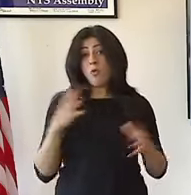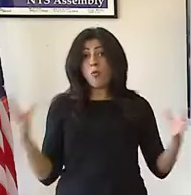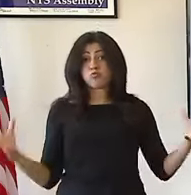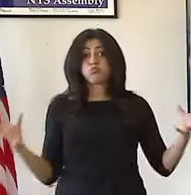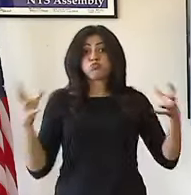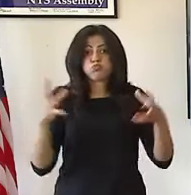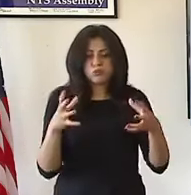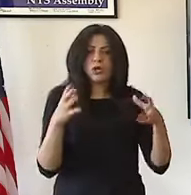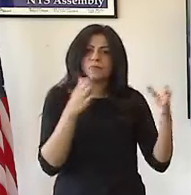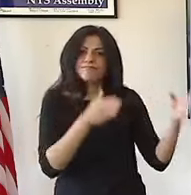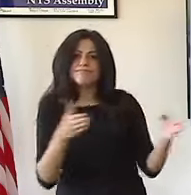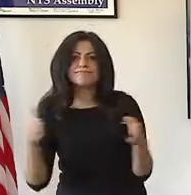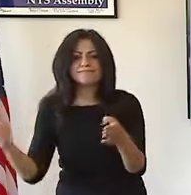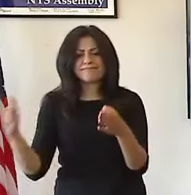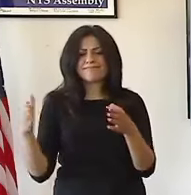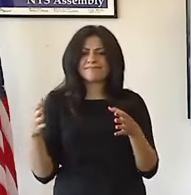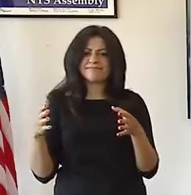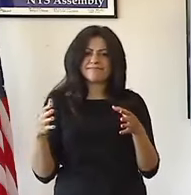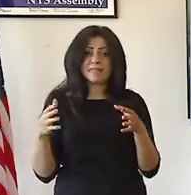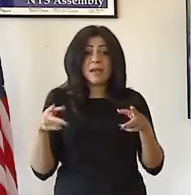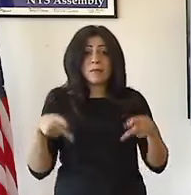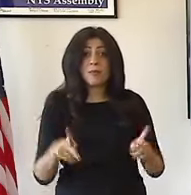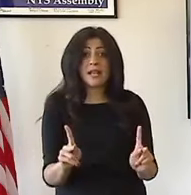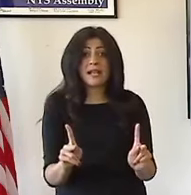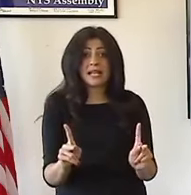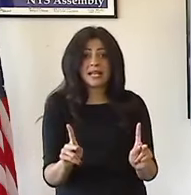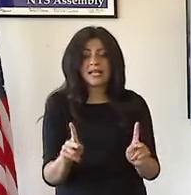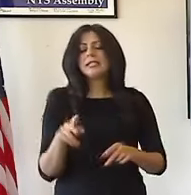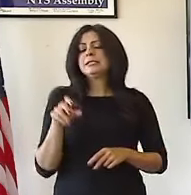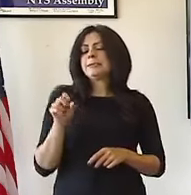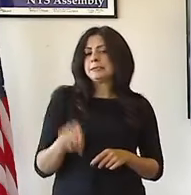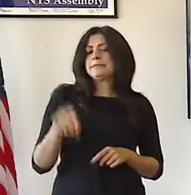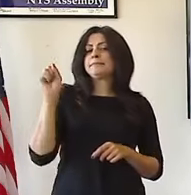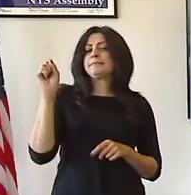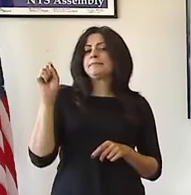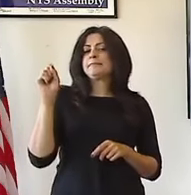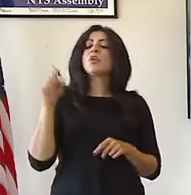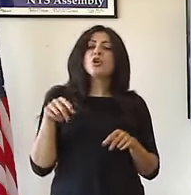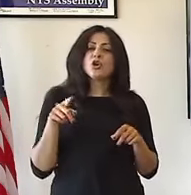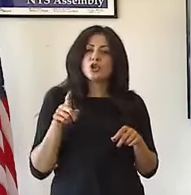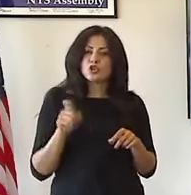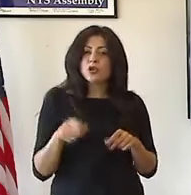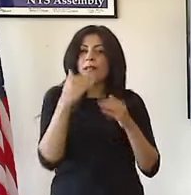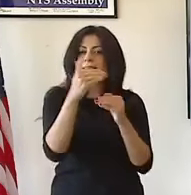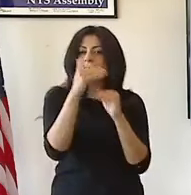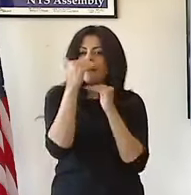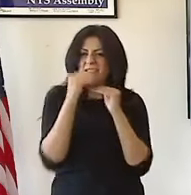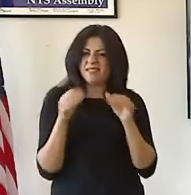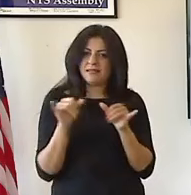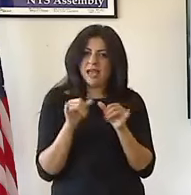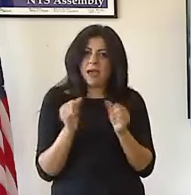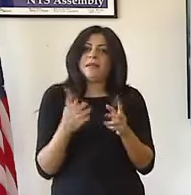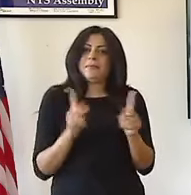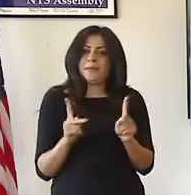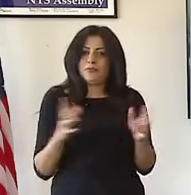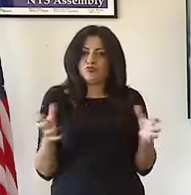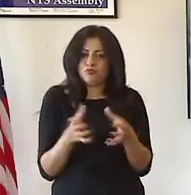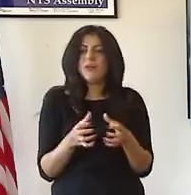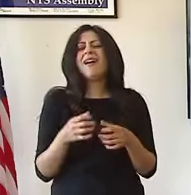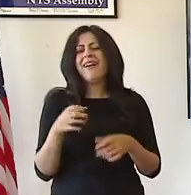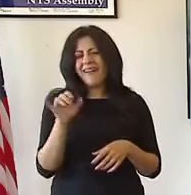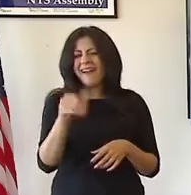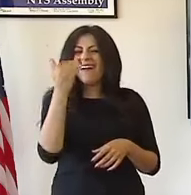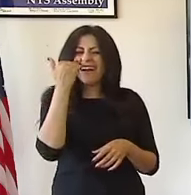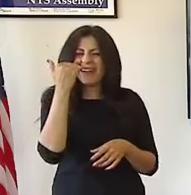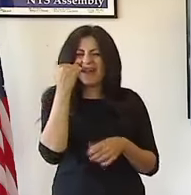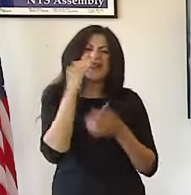are structured and that are permitted, yes, are supposed to be limited in size. I recognize that